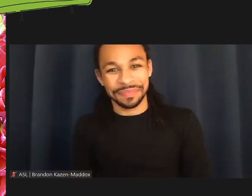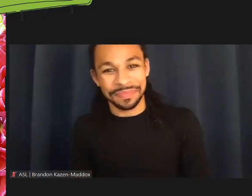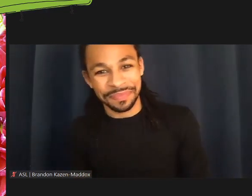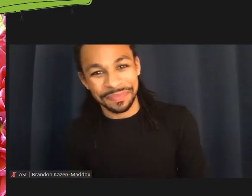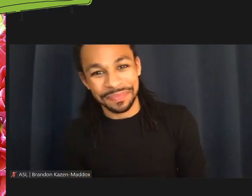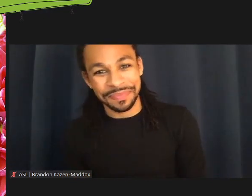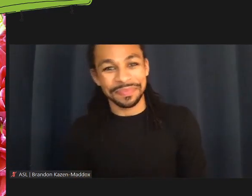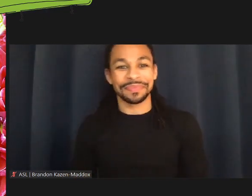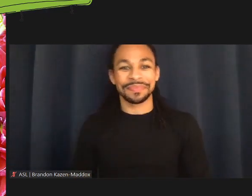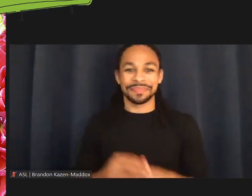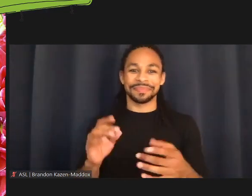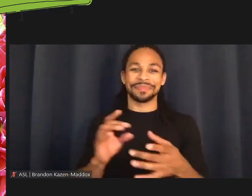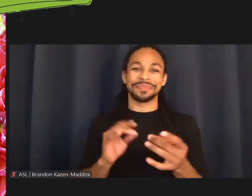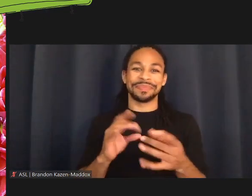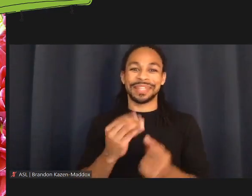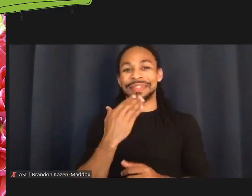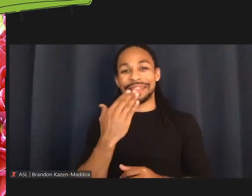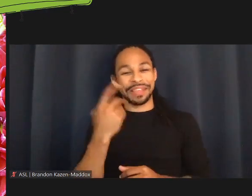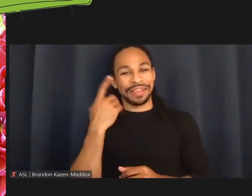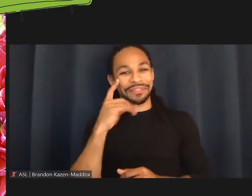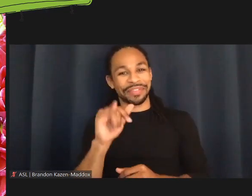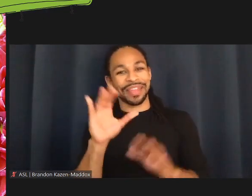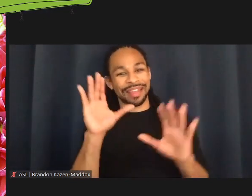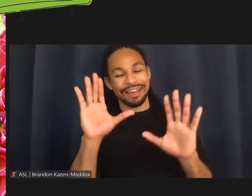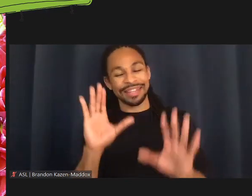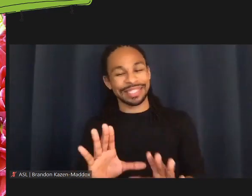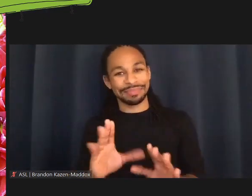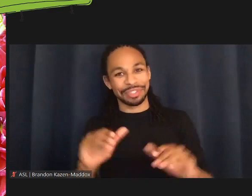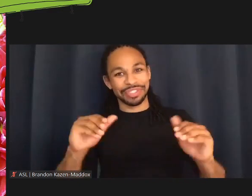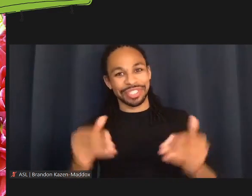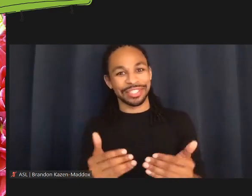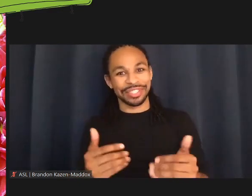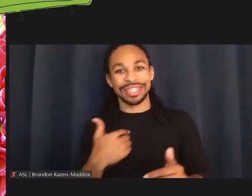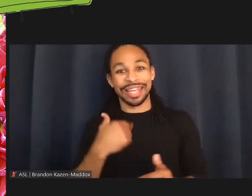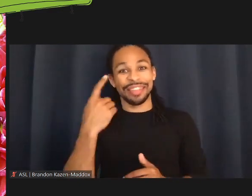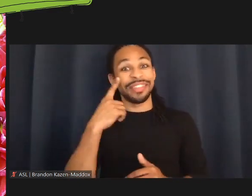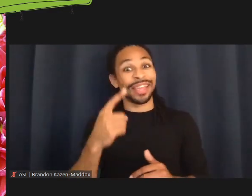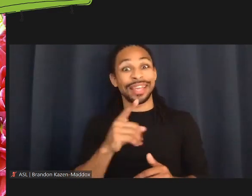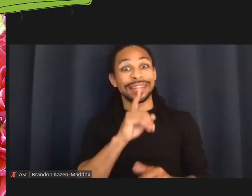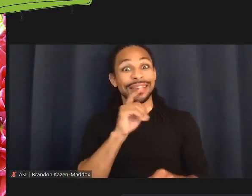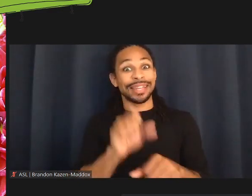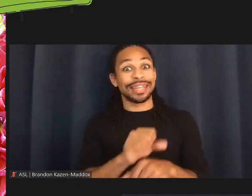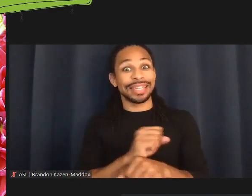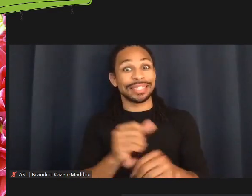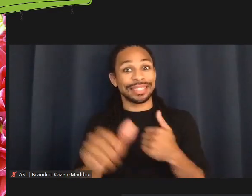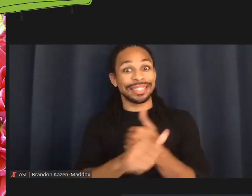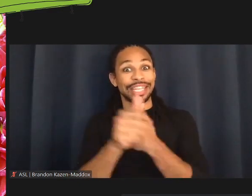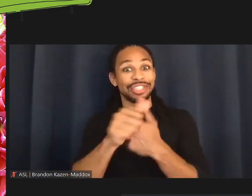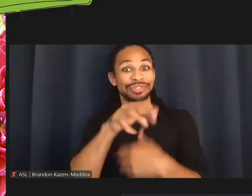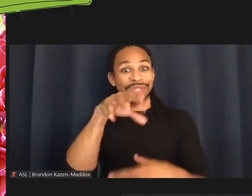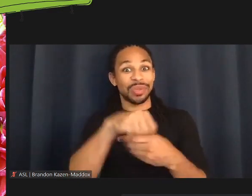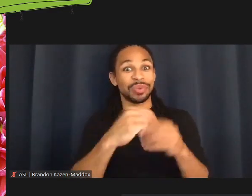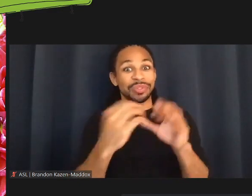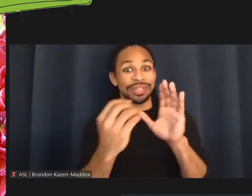Thank you for that awesome introduction, Ashna. I think it is a dangerous inclusion, but here we are.